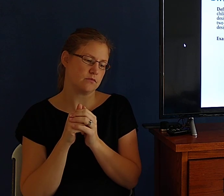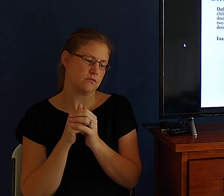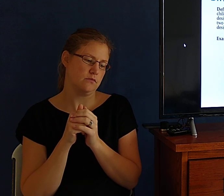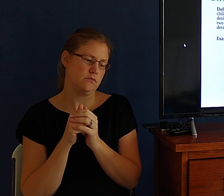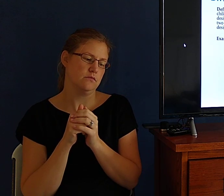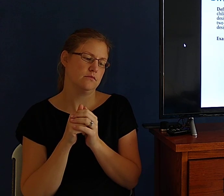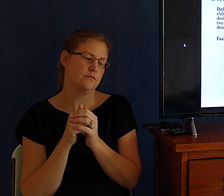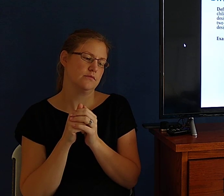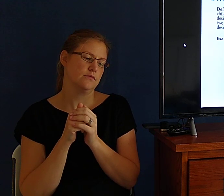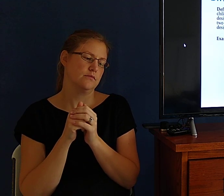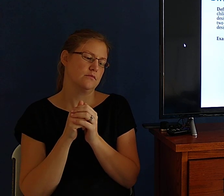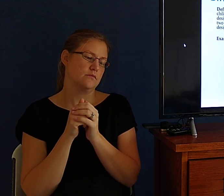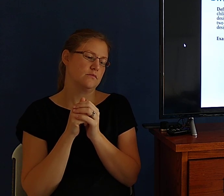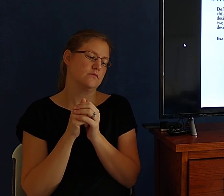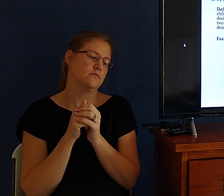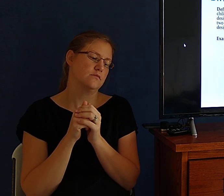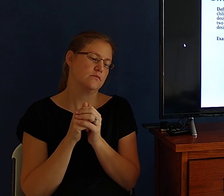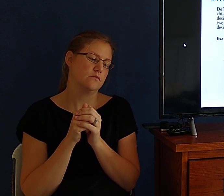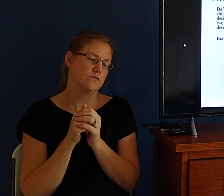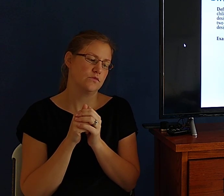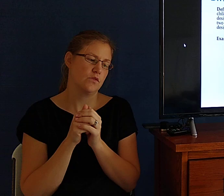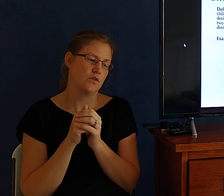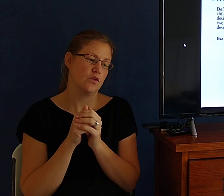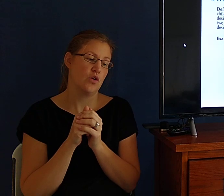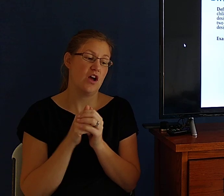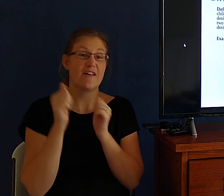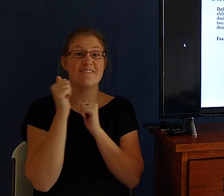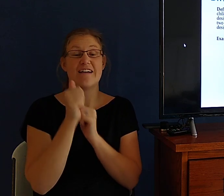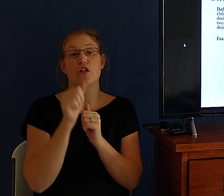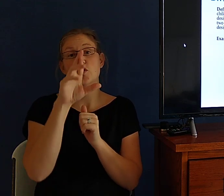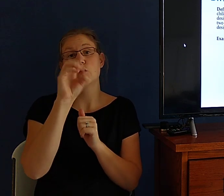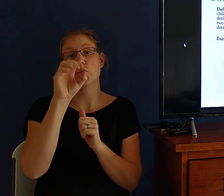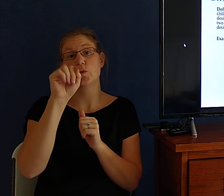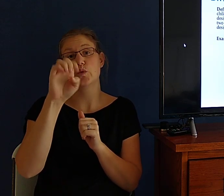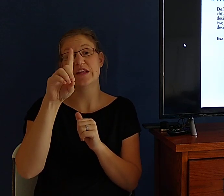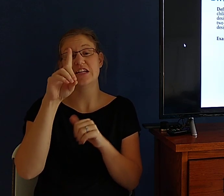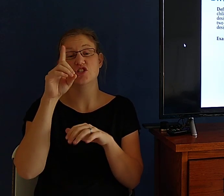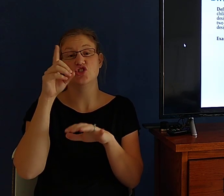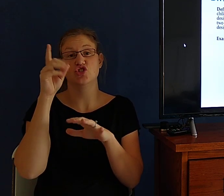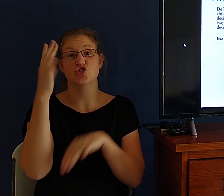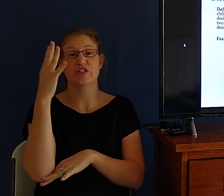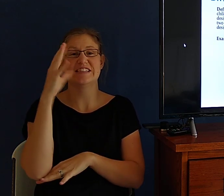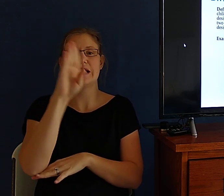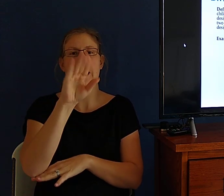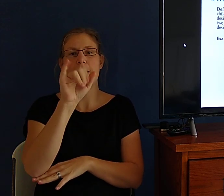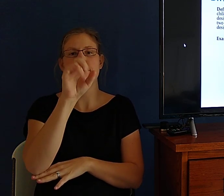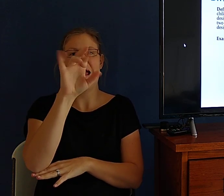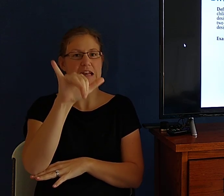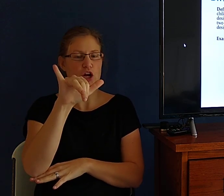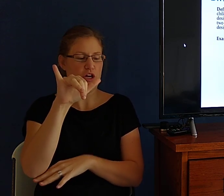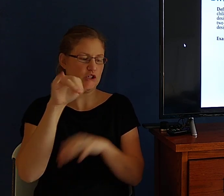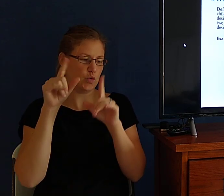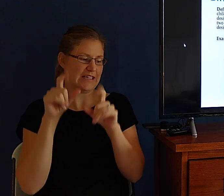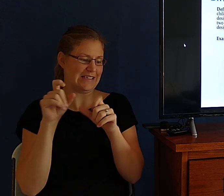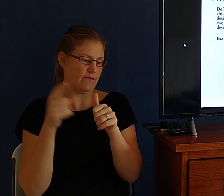C. So now, are the following rooted trees binary trees? So let's test the first tree here. We